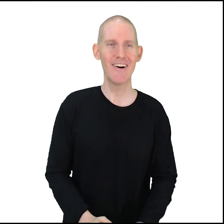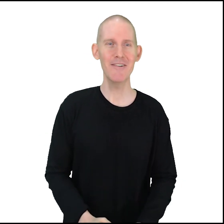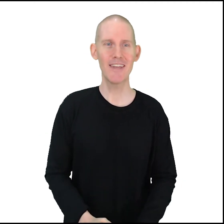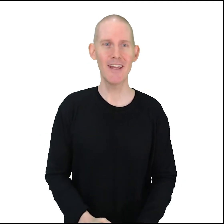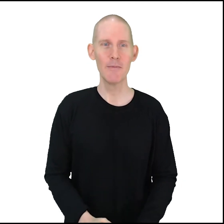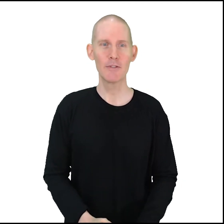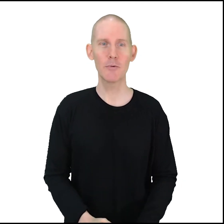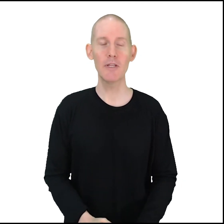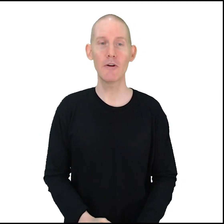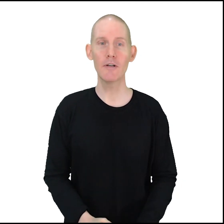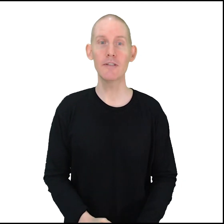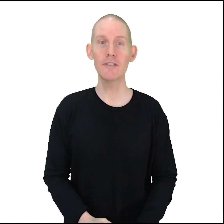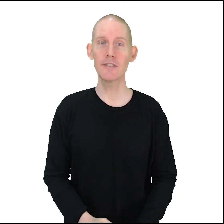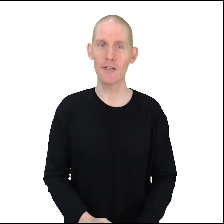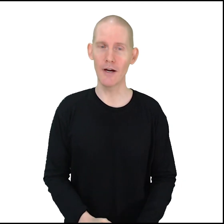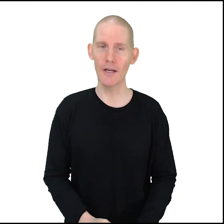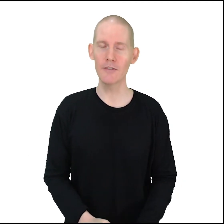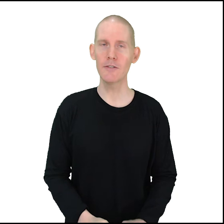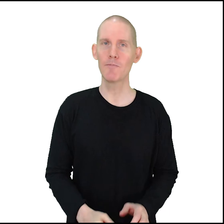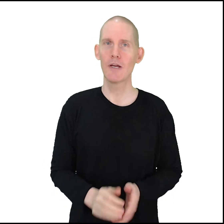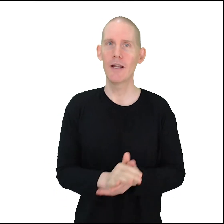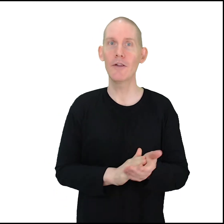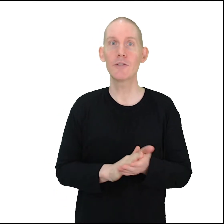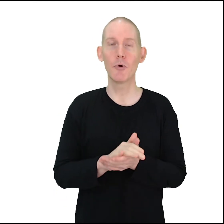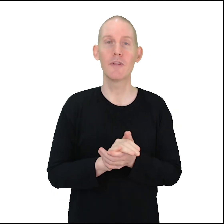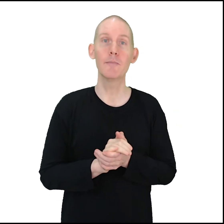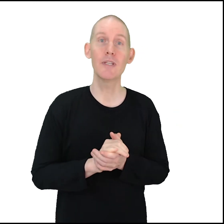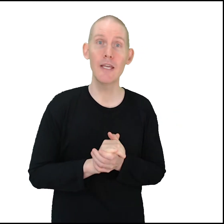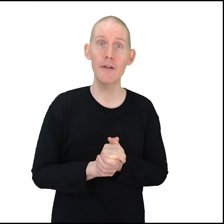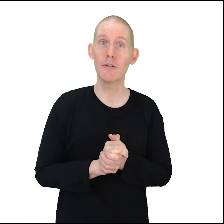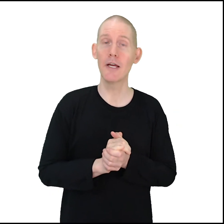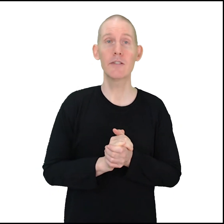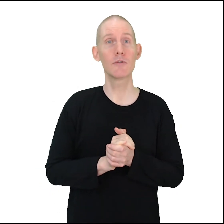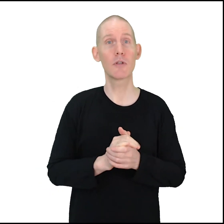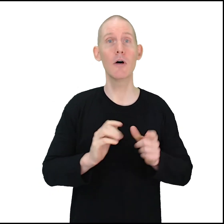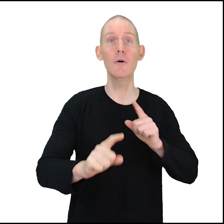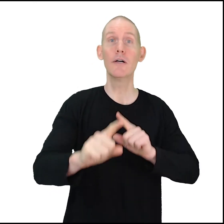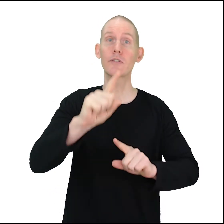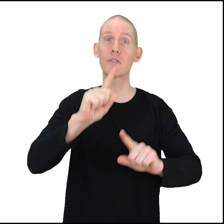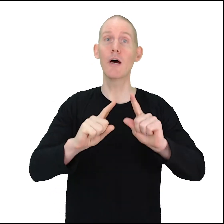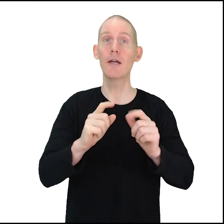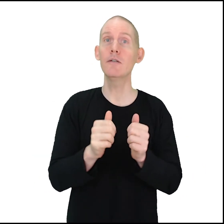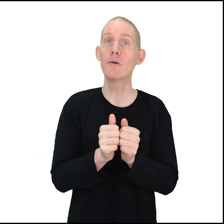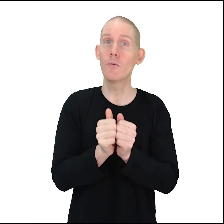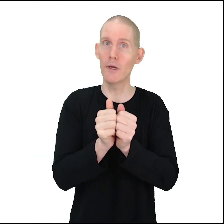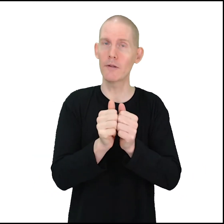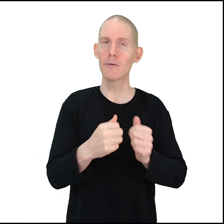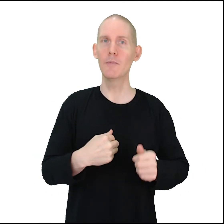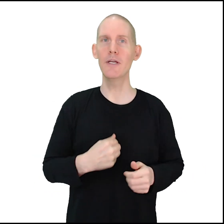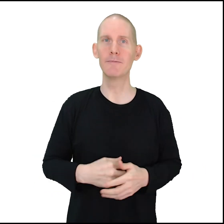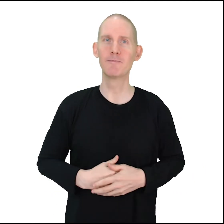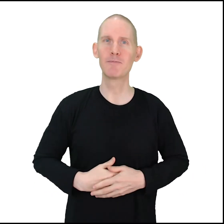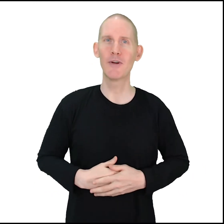Okay, so we learned the signs. Now let's put them together. Nice and slow. Sign with me. Here we